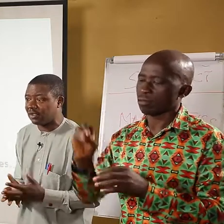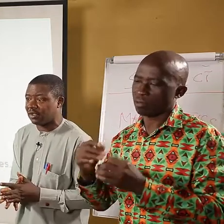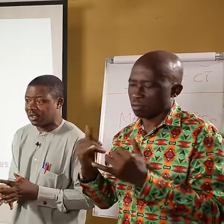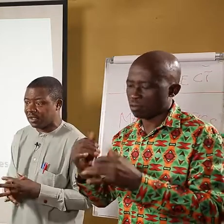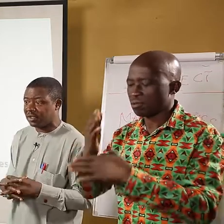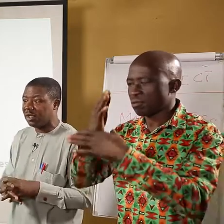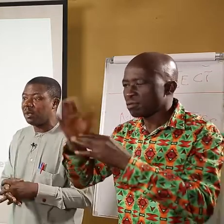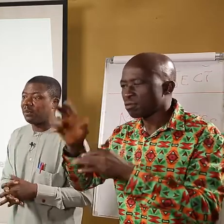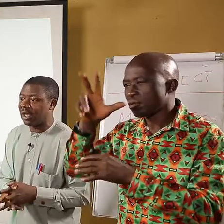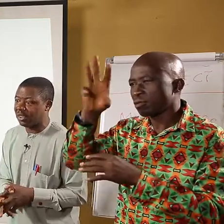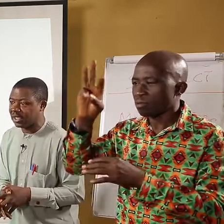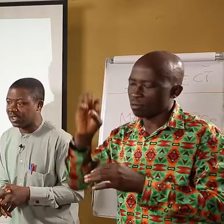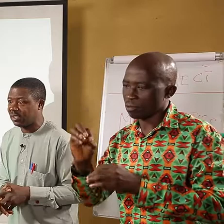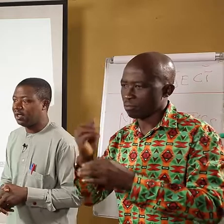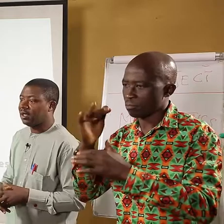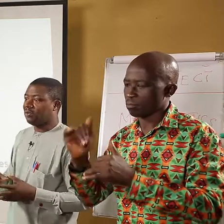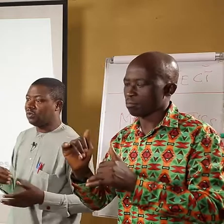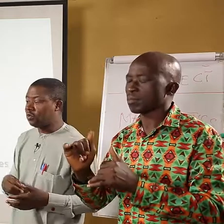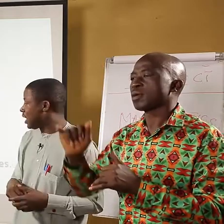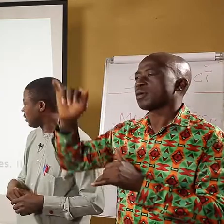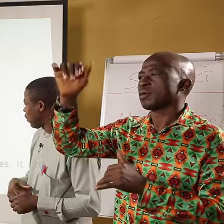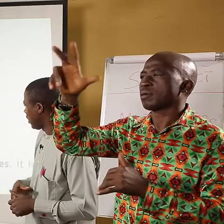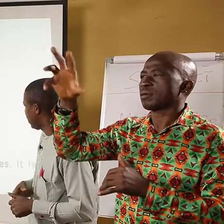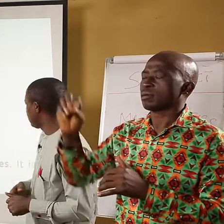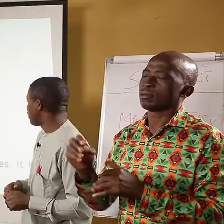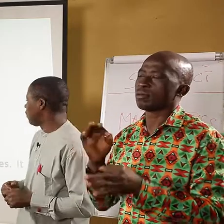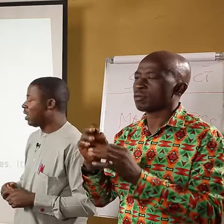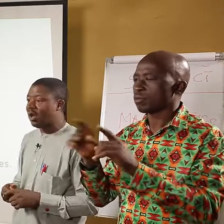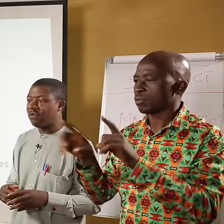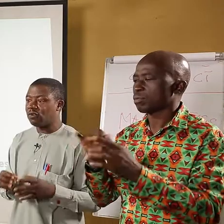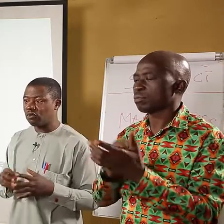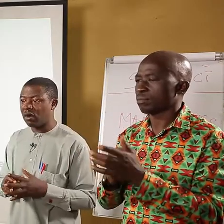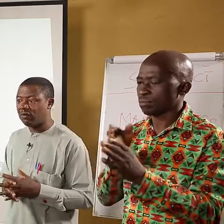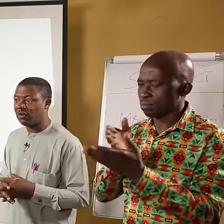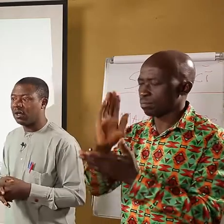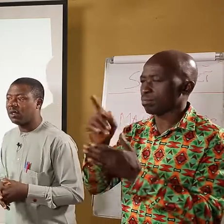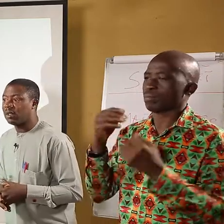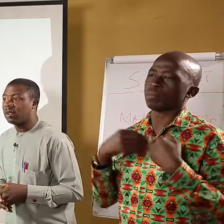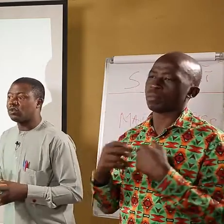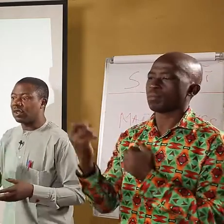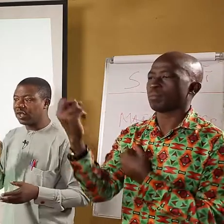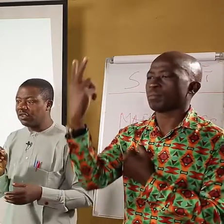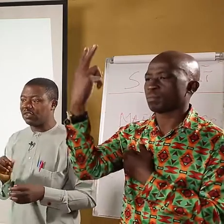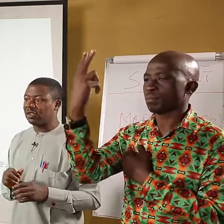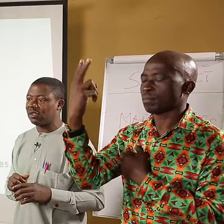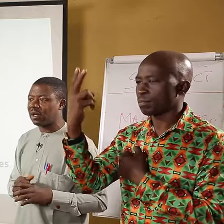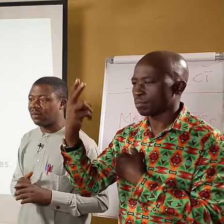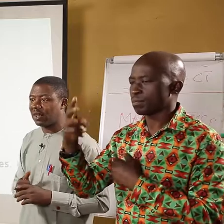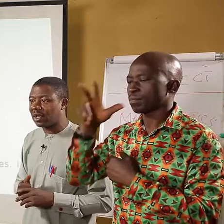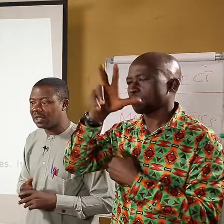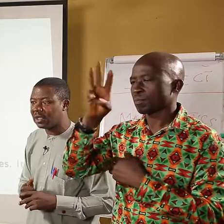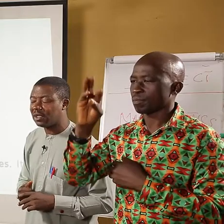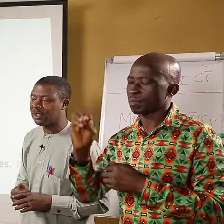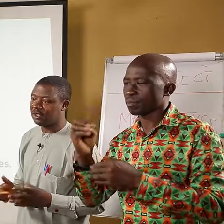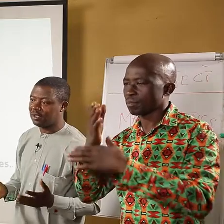divide 360 degrees by 30. If you do that correct, you will have 12. So 360 divided